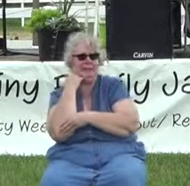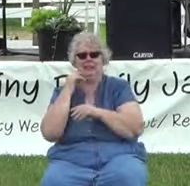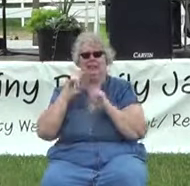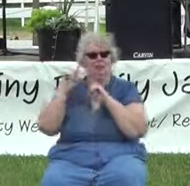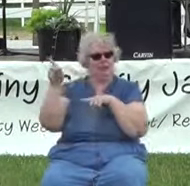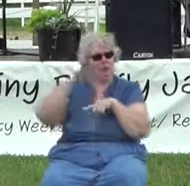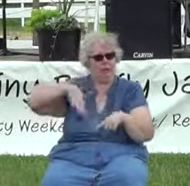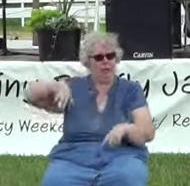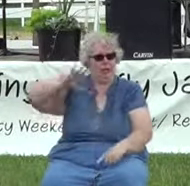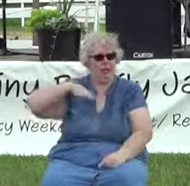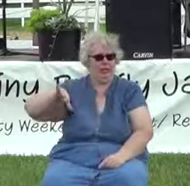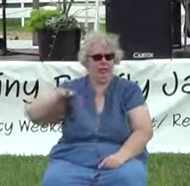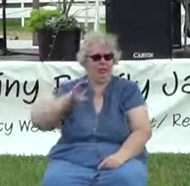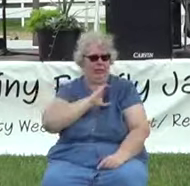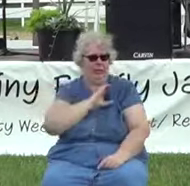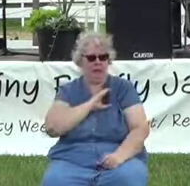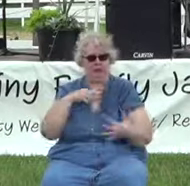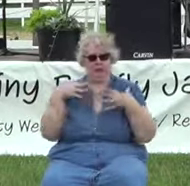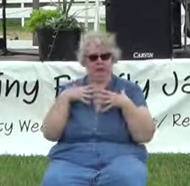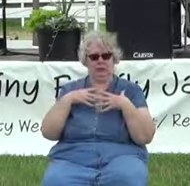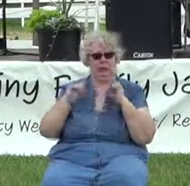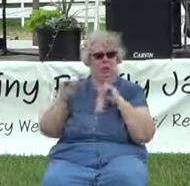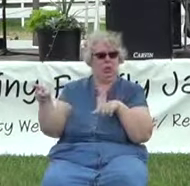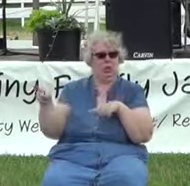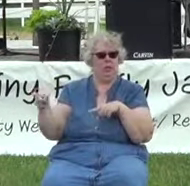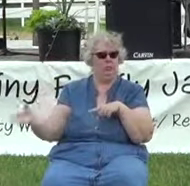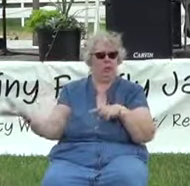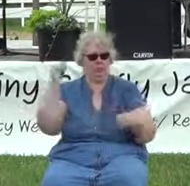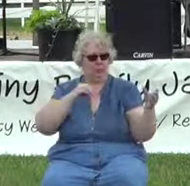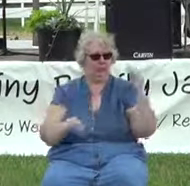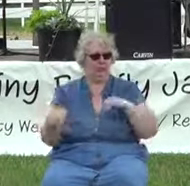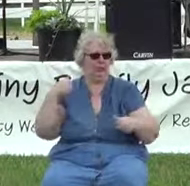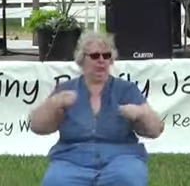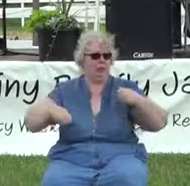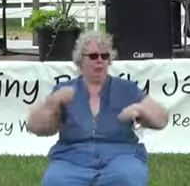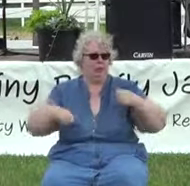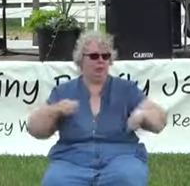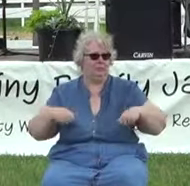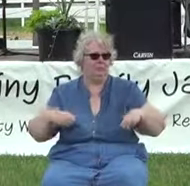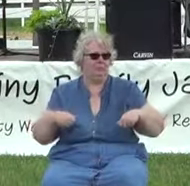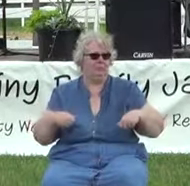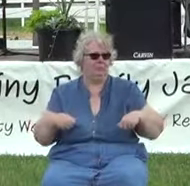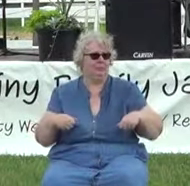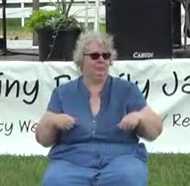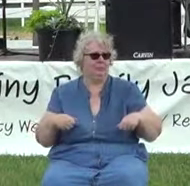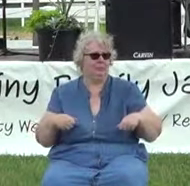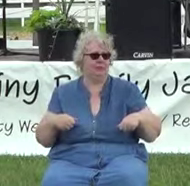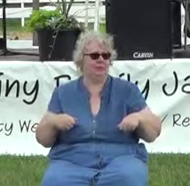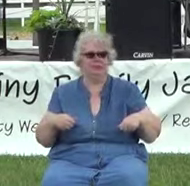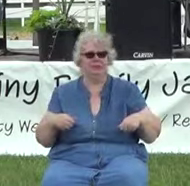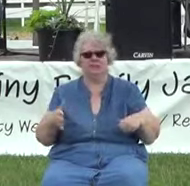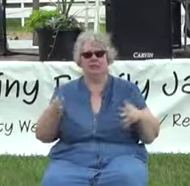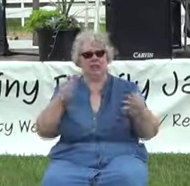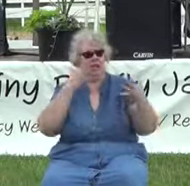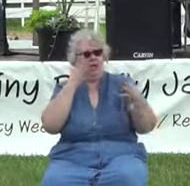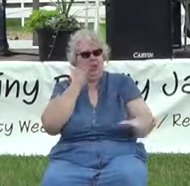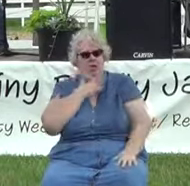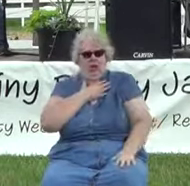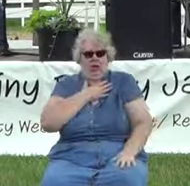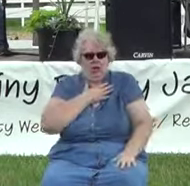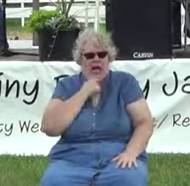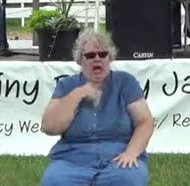go. And they'd loaded their drums up and come up here. And we were standing out there talking. He says, oh, my God. And I said, what's the matter? He